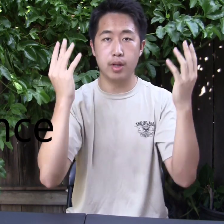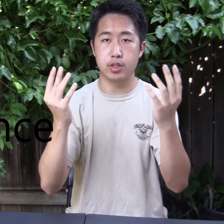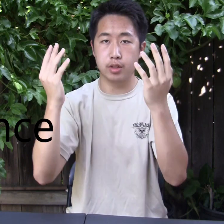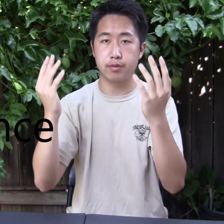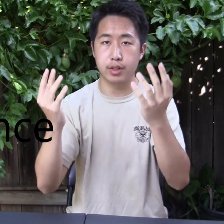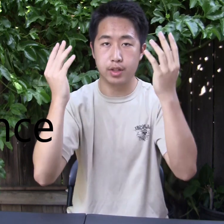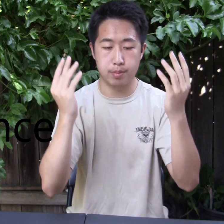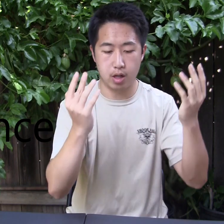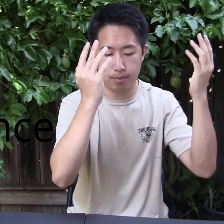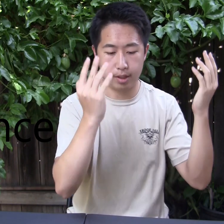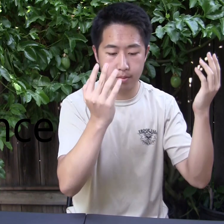Imagine your fingertips hopping.